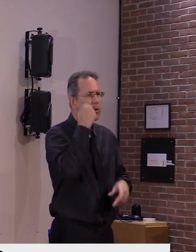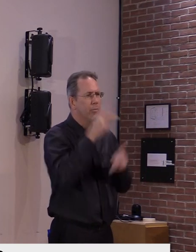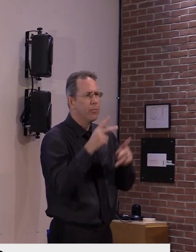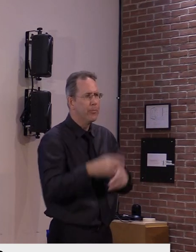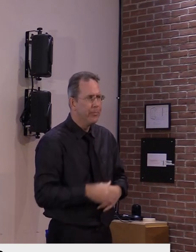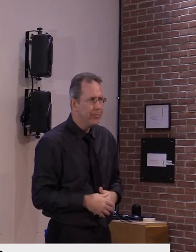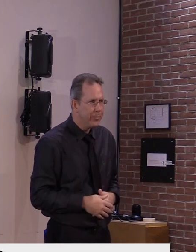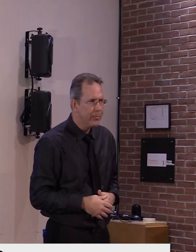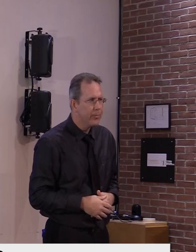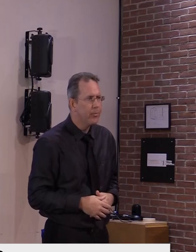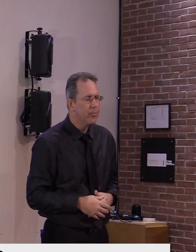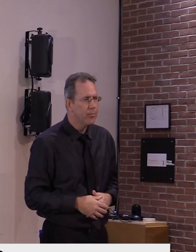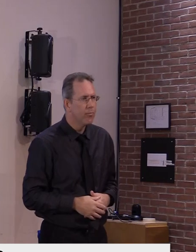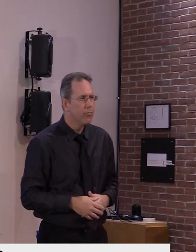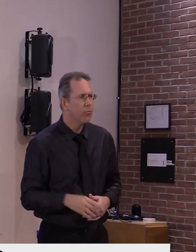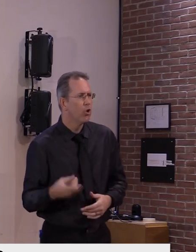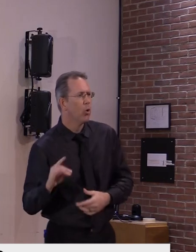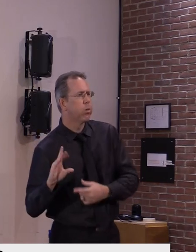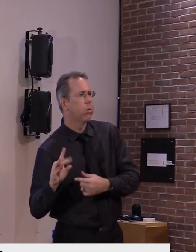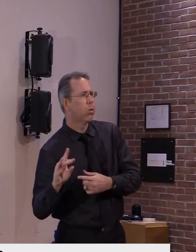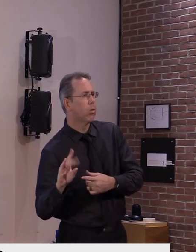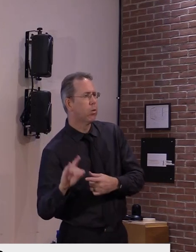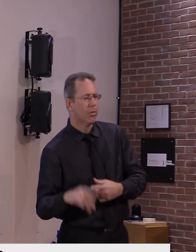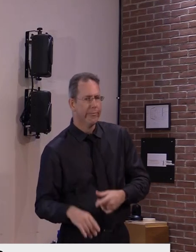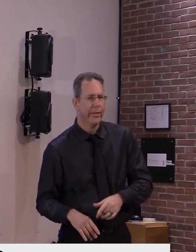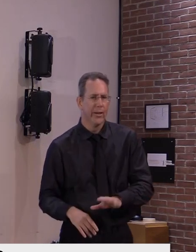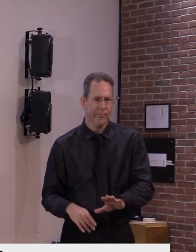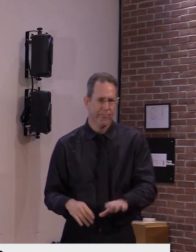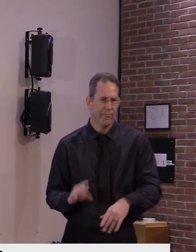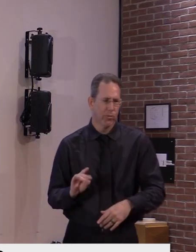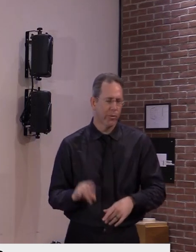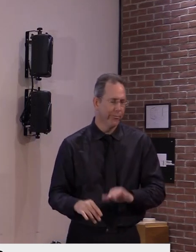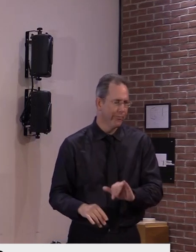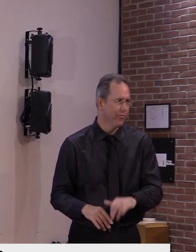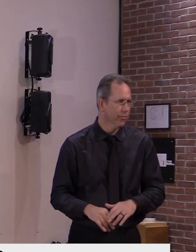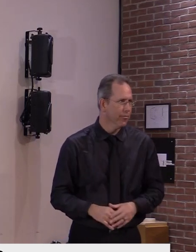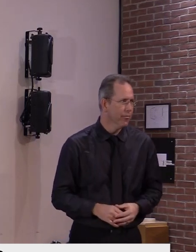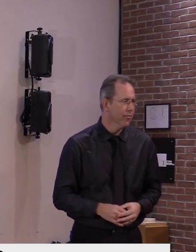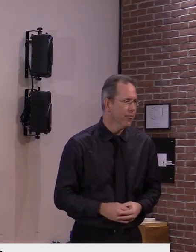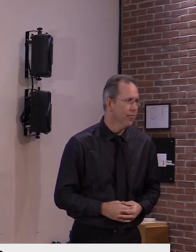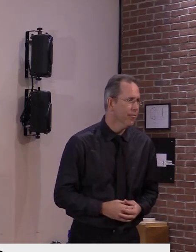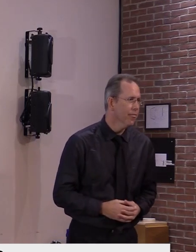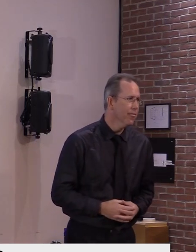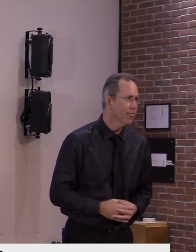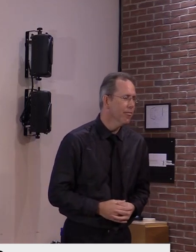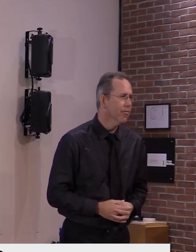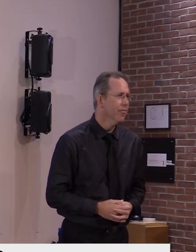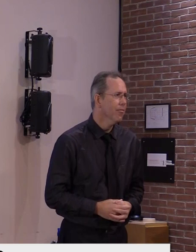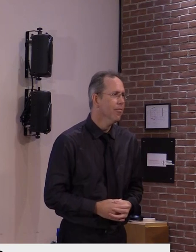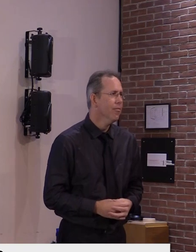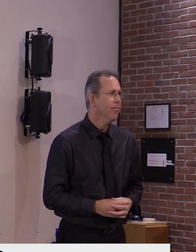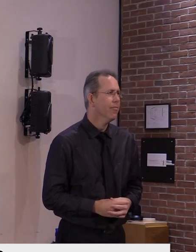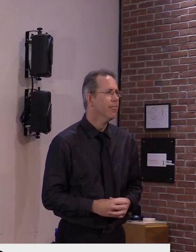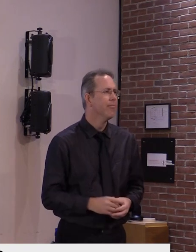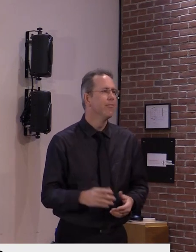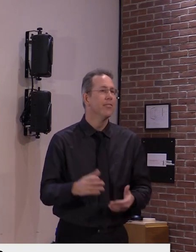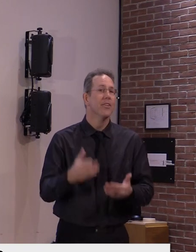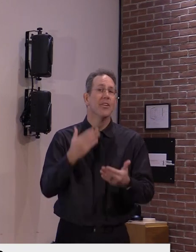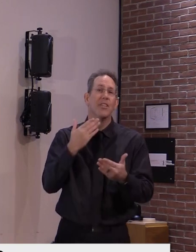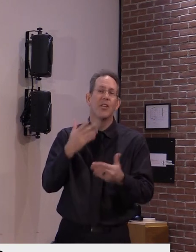Okay, great. I guess that's it for me. I'll use up my time. Thanks, happy Thanksgiving